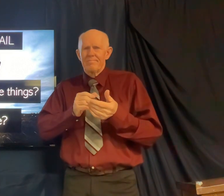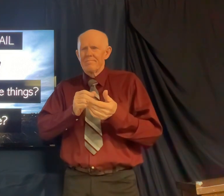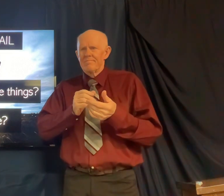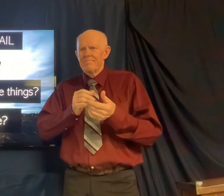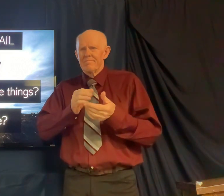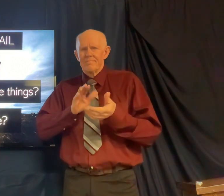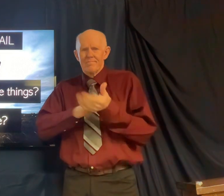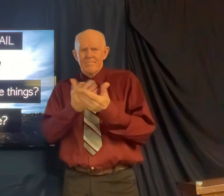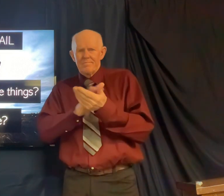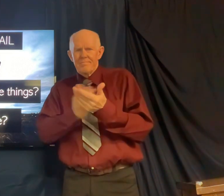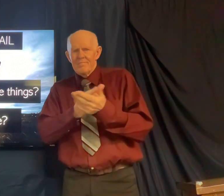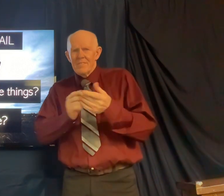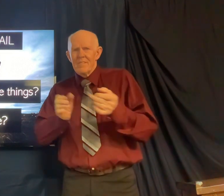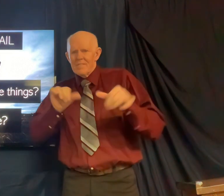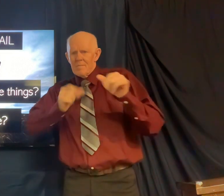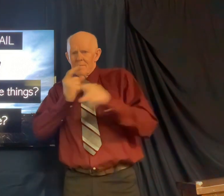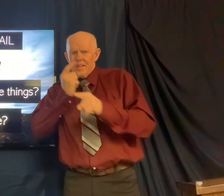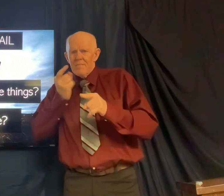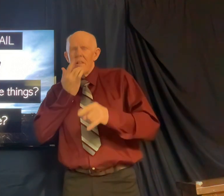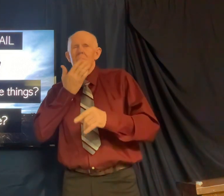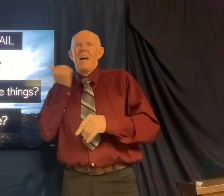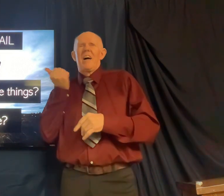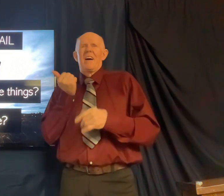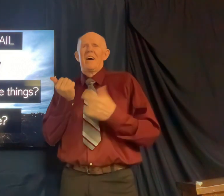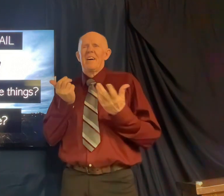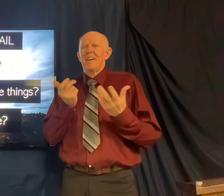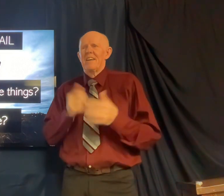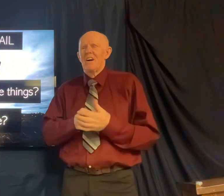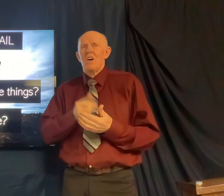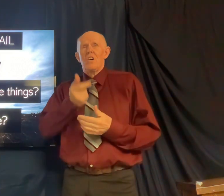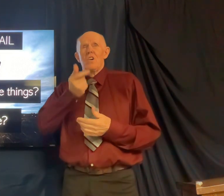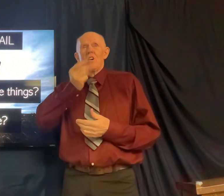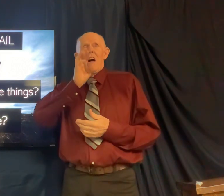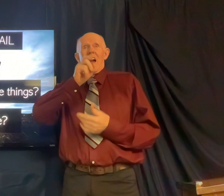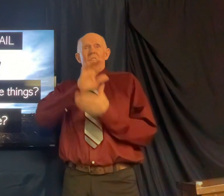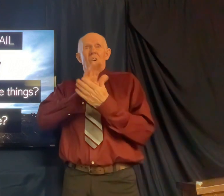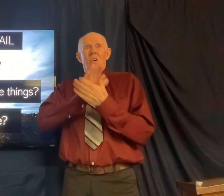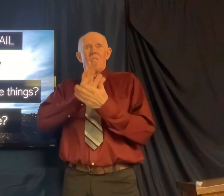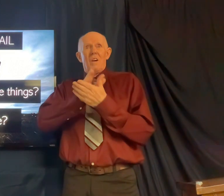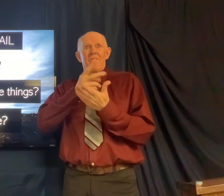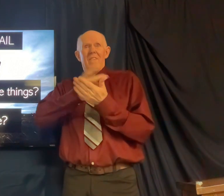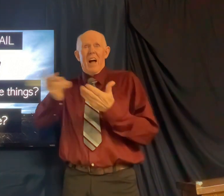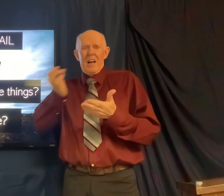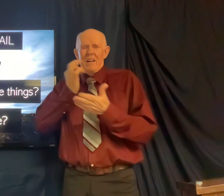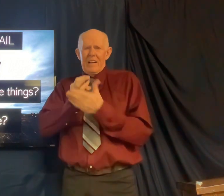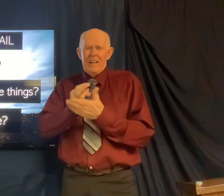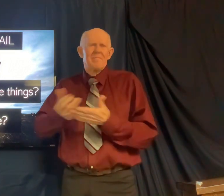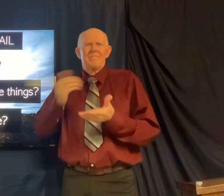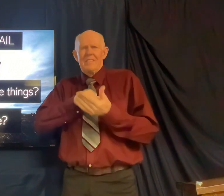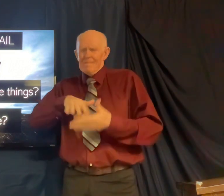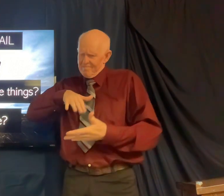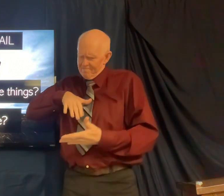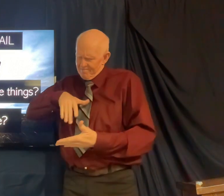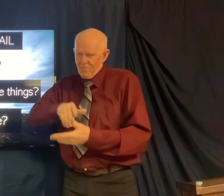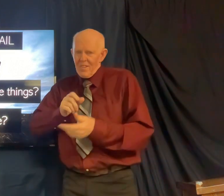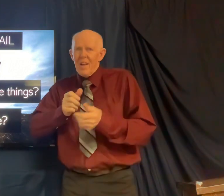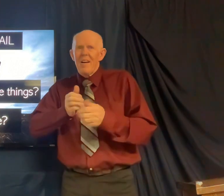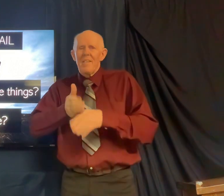try again. Cook it again. This time it's right and it tastes better. School, we fail a test,